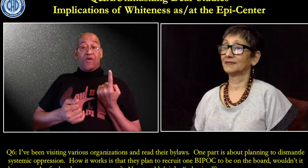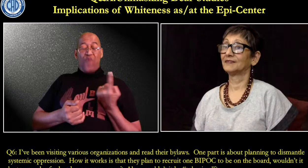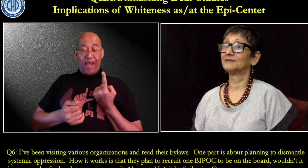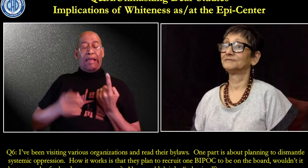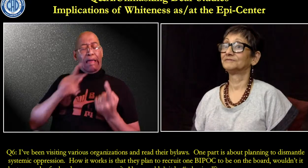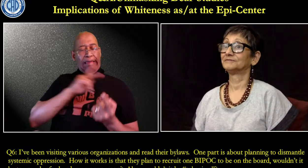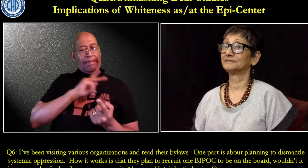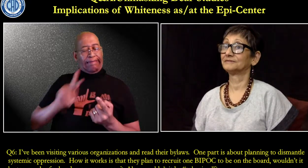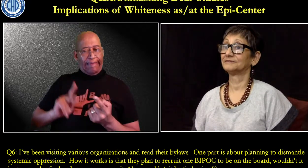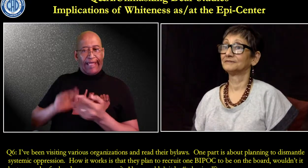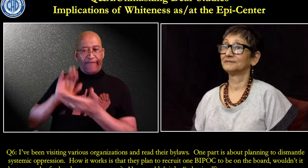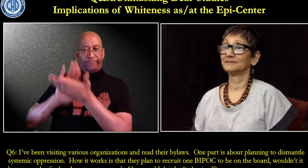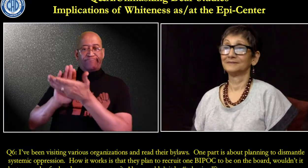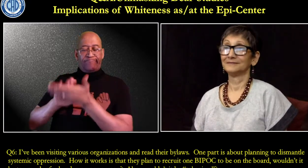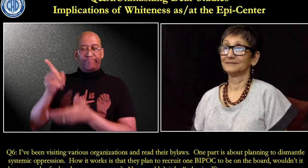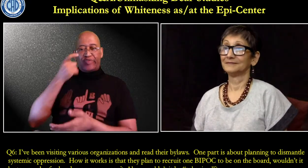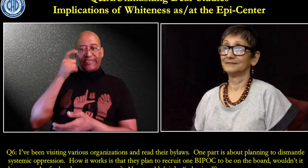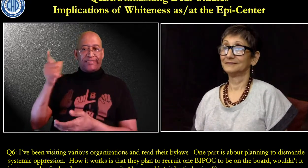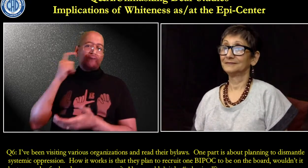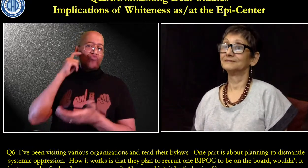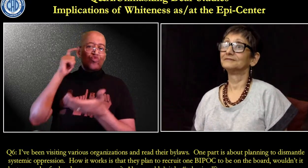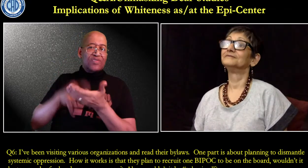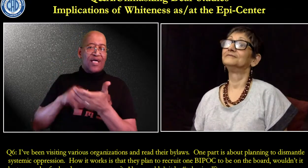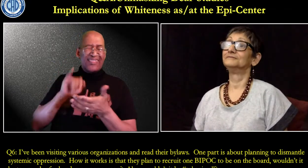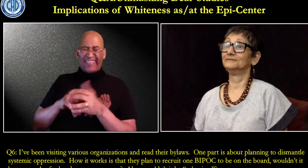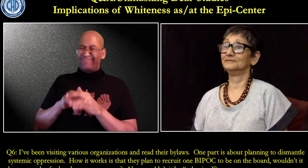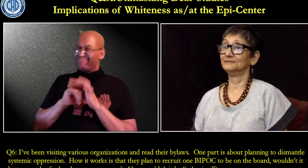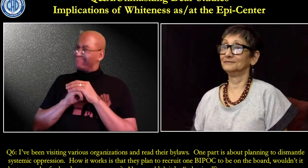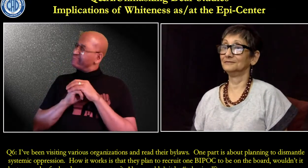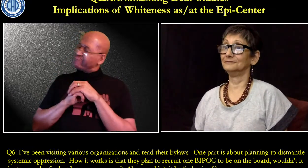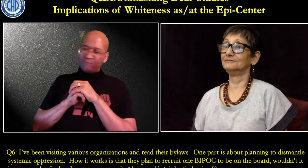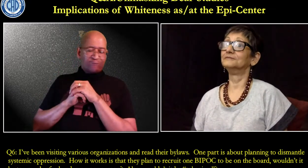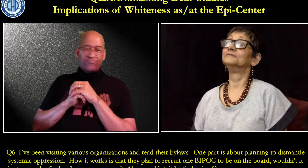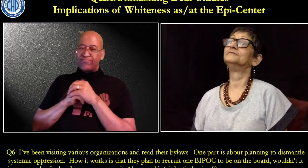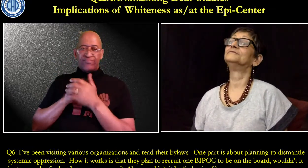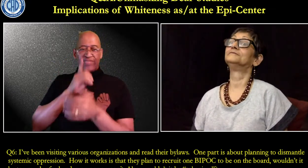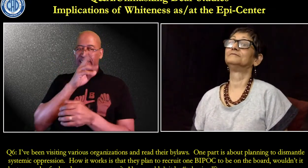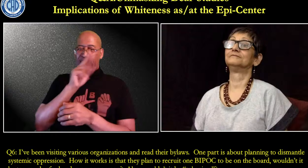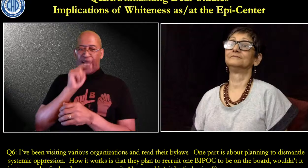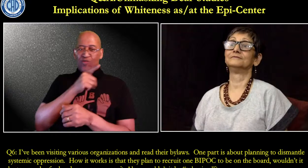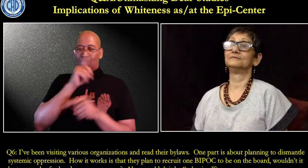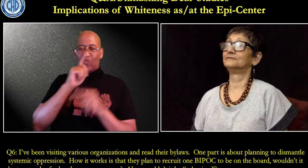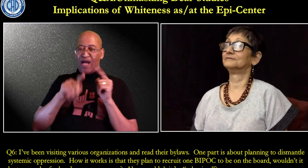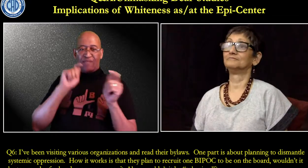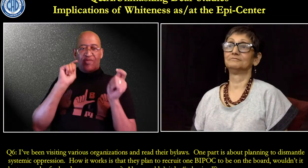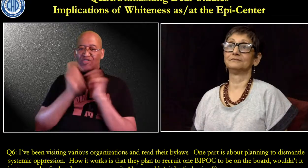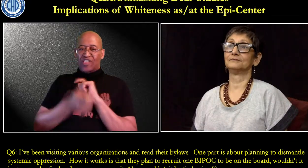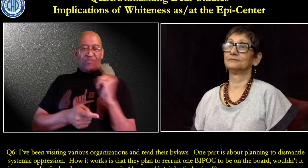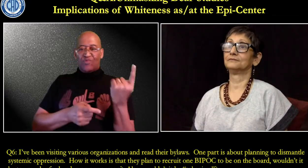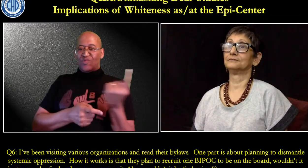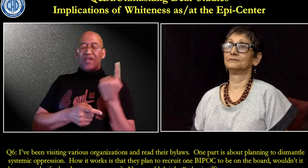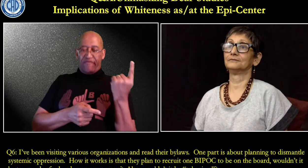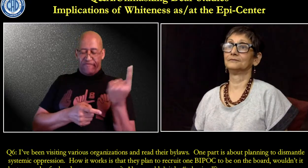to be able to come, leave, and be able to come back. Now, during that time,